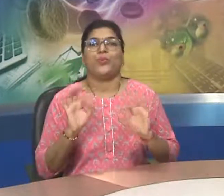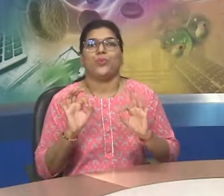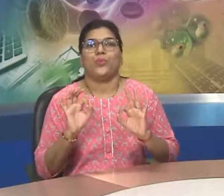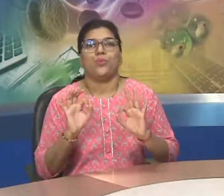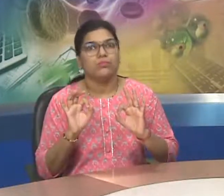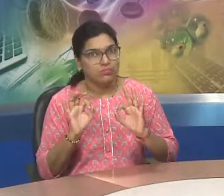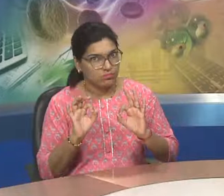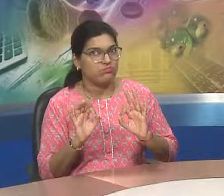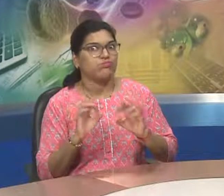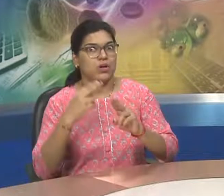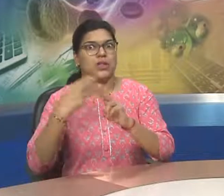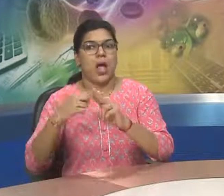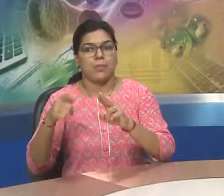water,